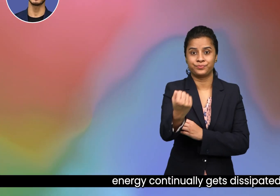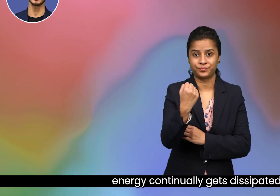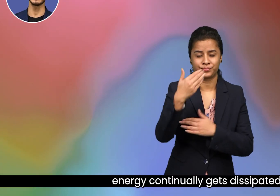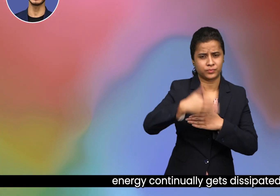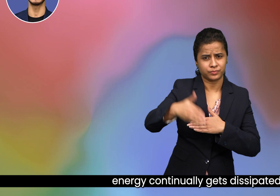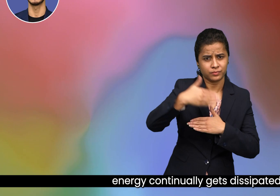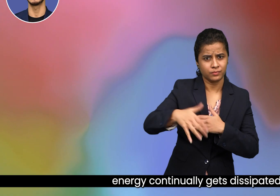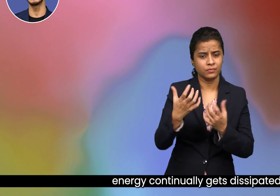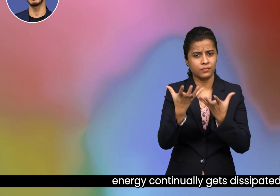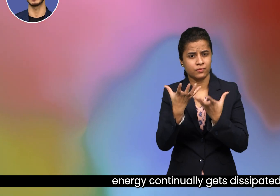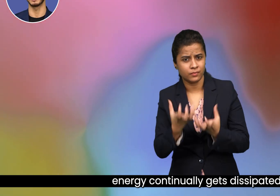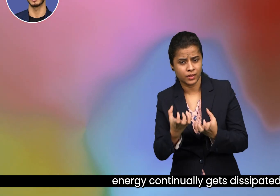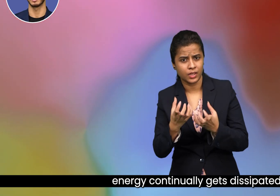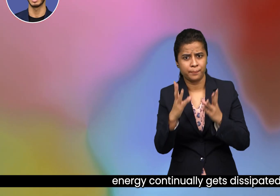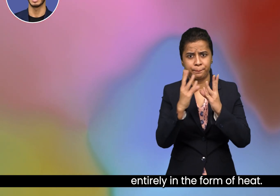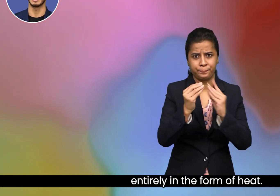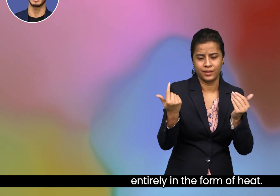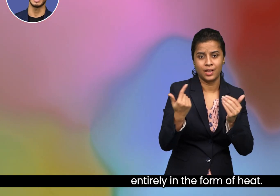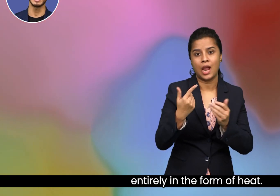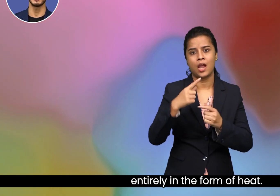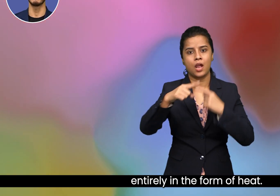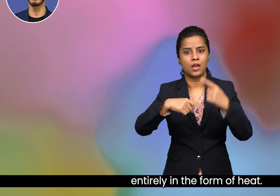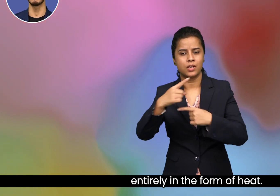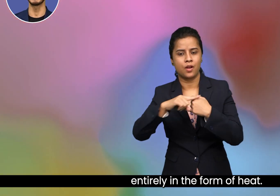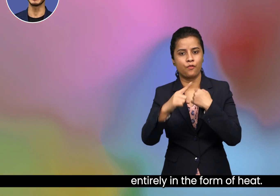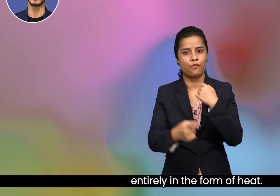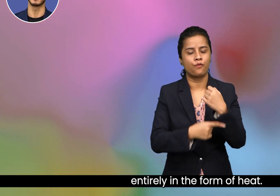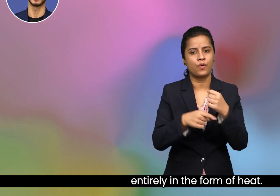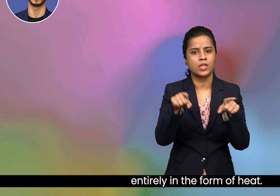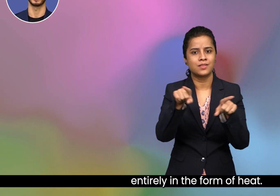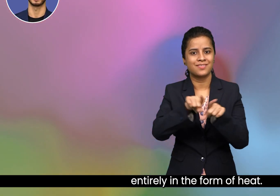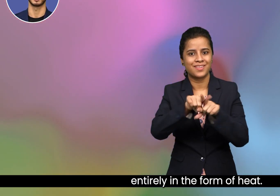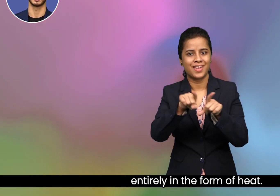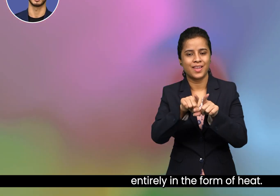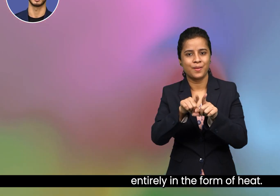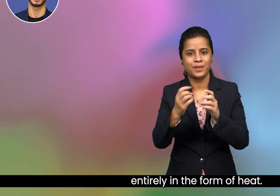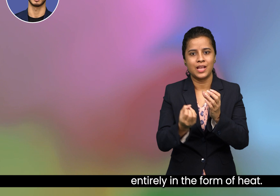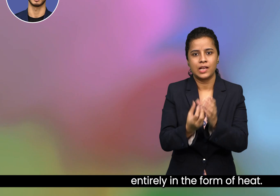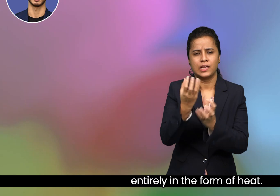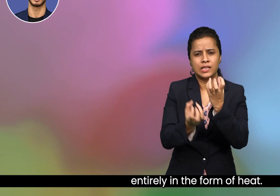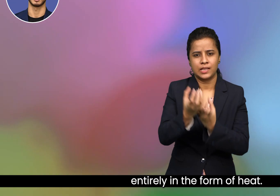energy continually gets dissipated entirely in the form of heat.